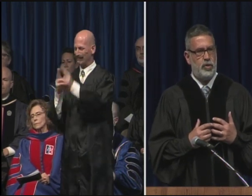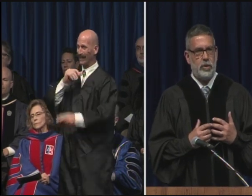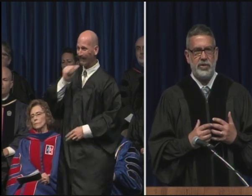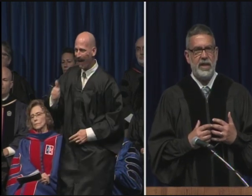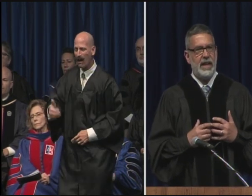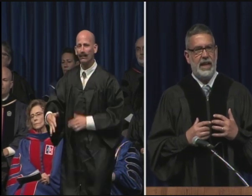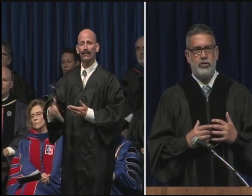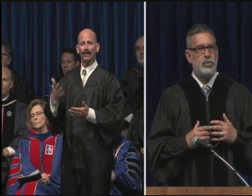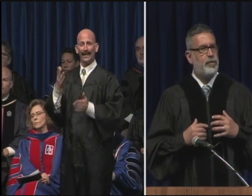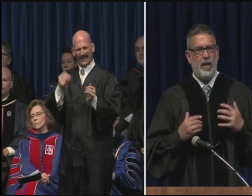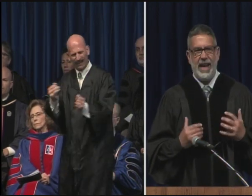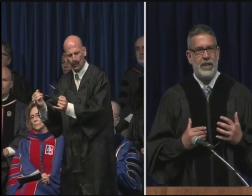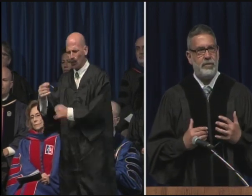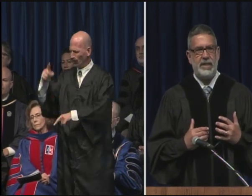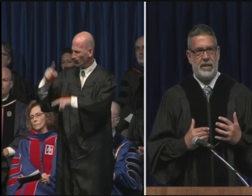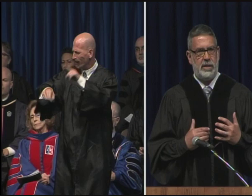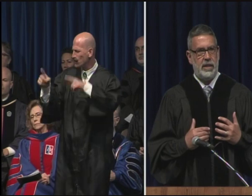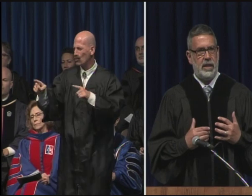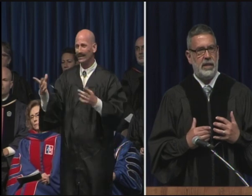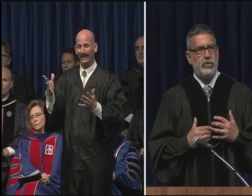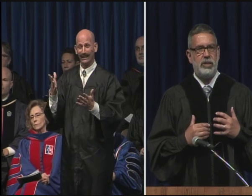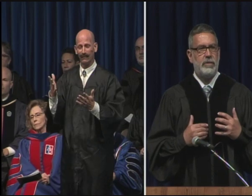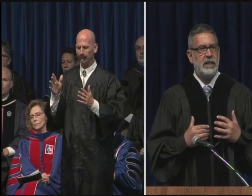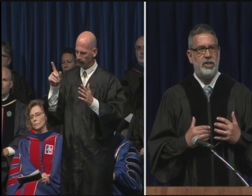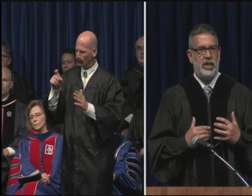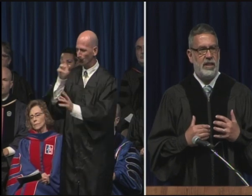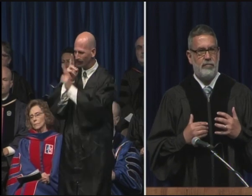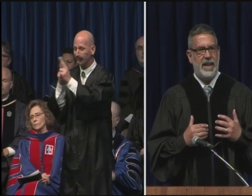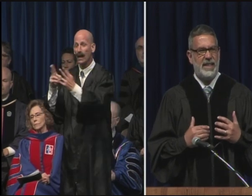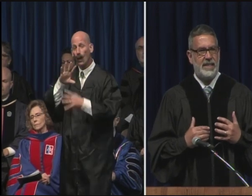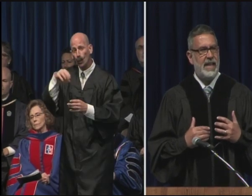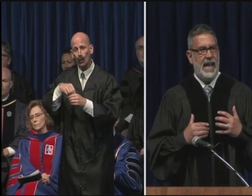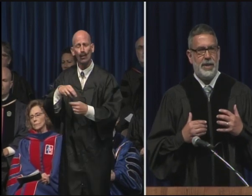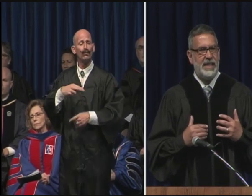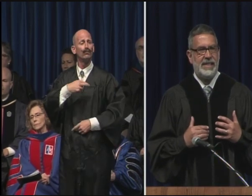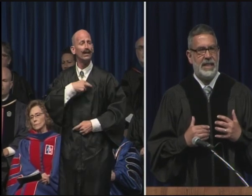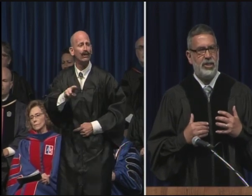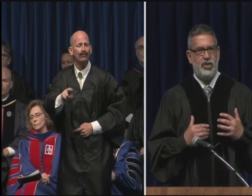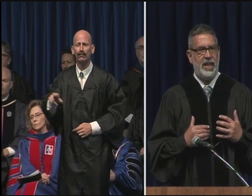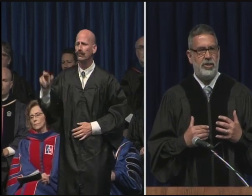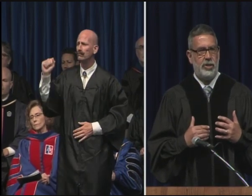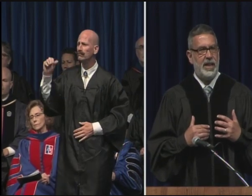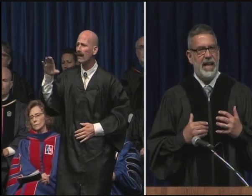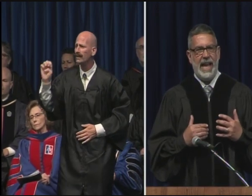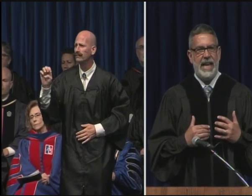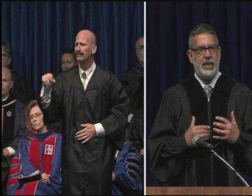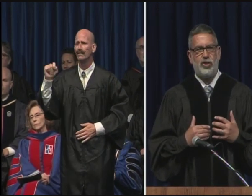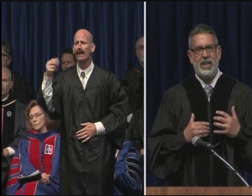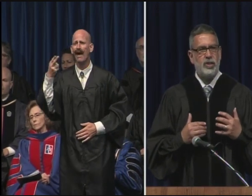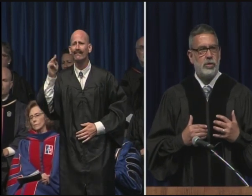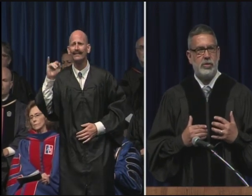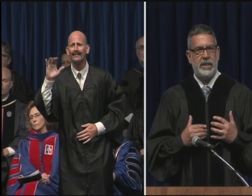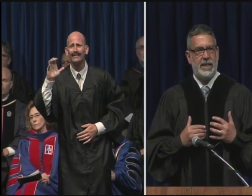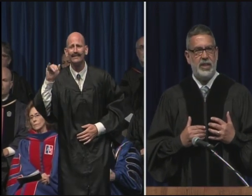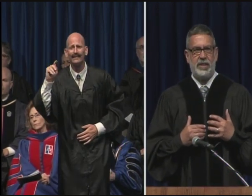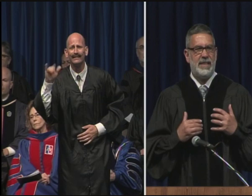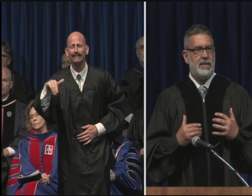individuals and groups for any reason, including religion and race, ethnicity, gender, age, sexual orientation,